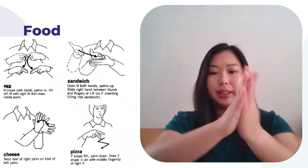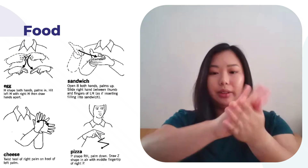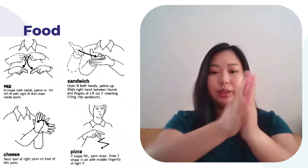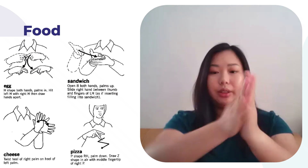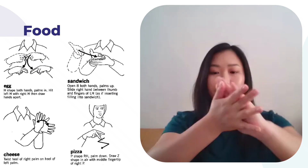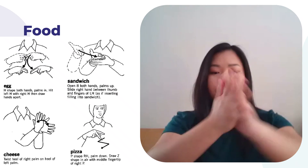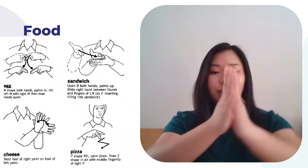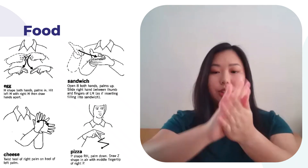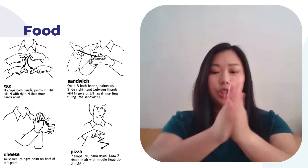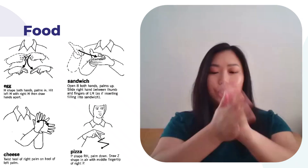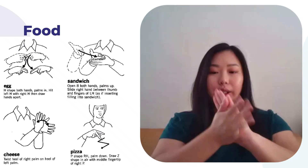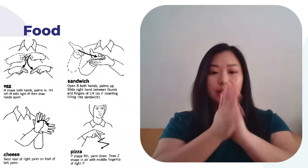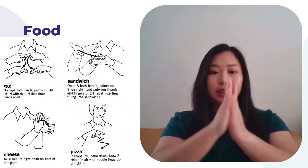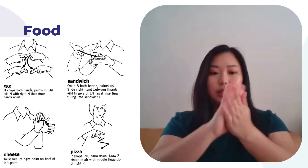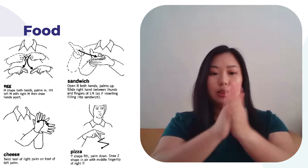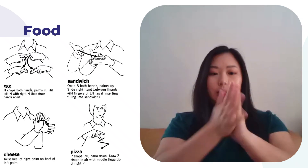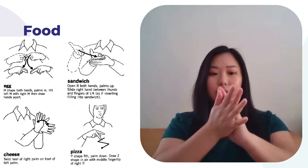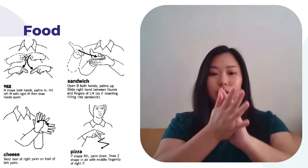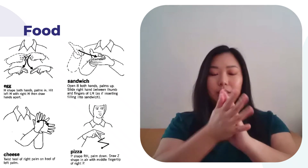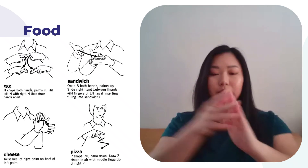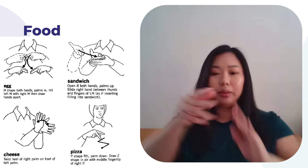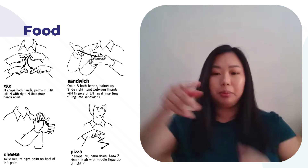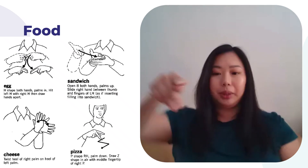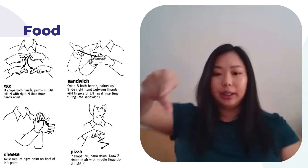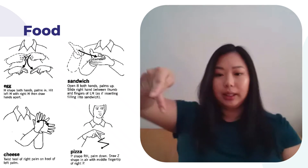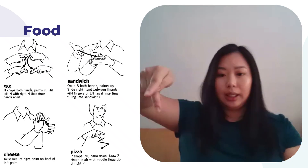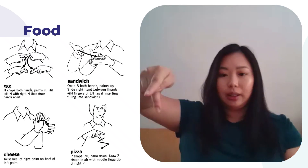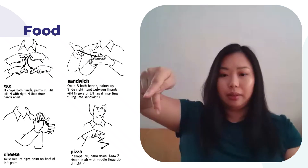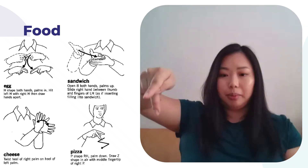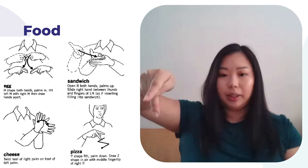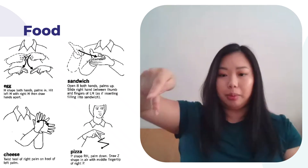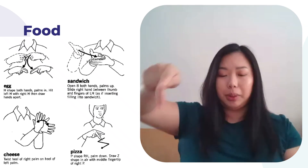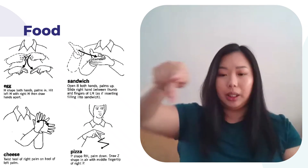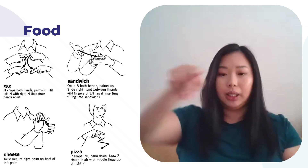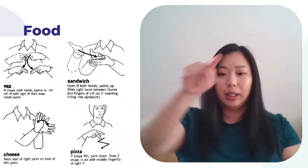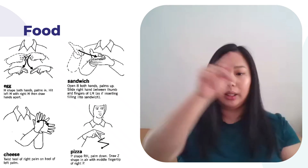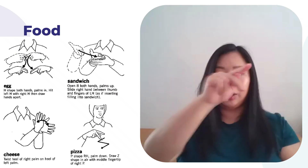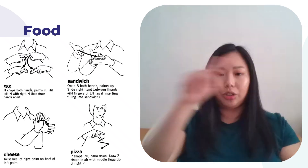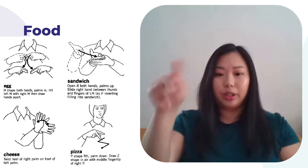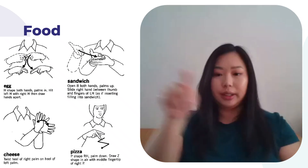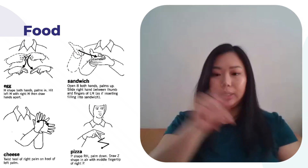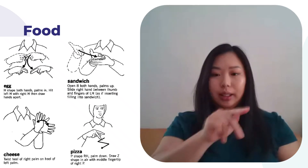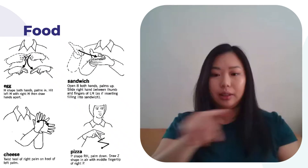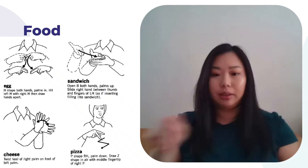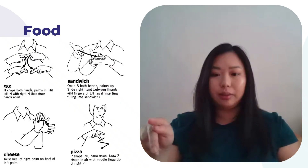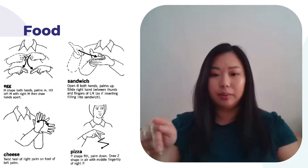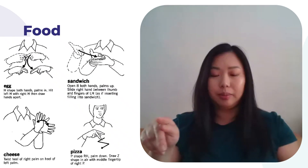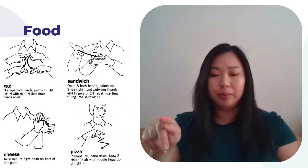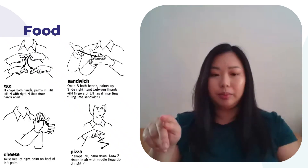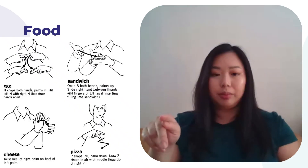palms together. Cheese. Pizza, make a P and then draw a Z.